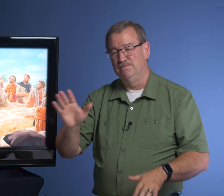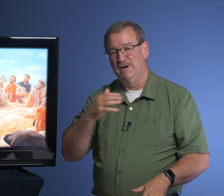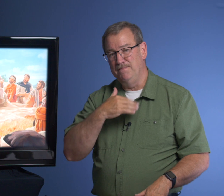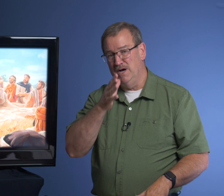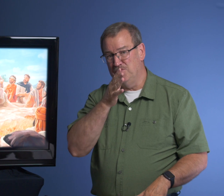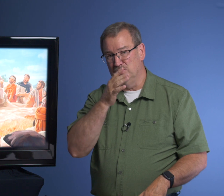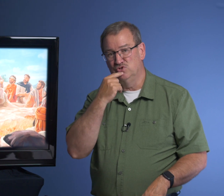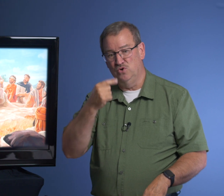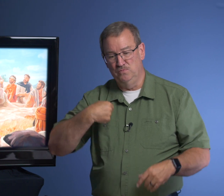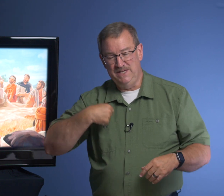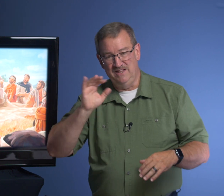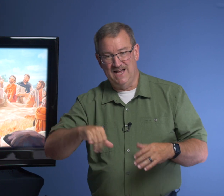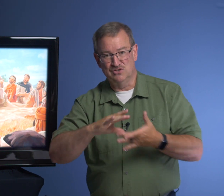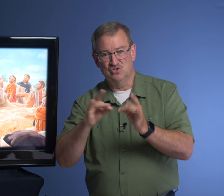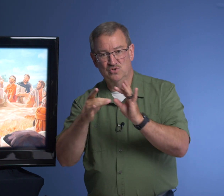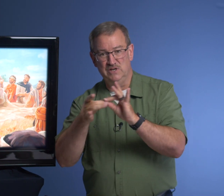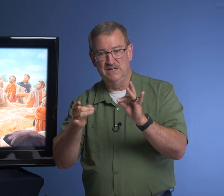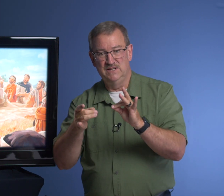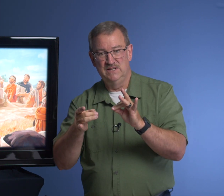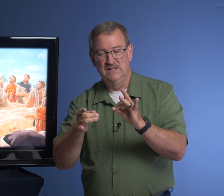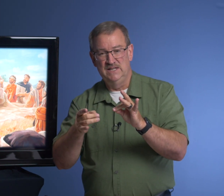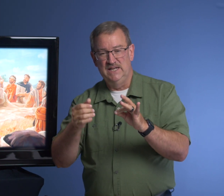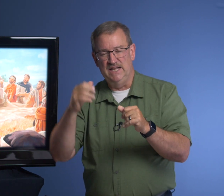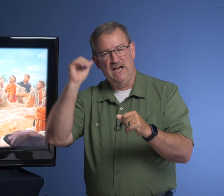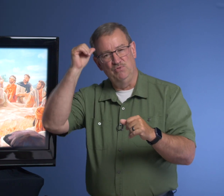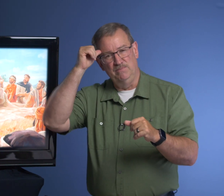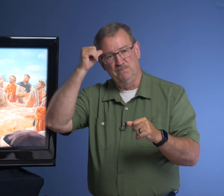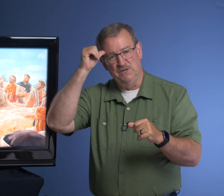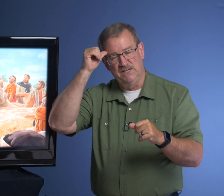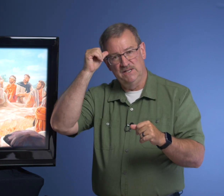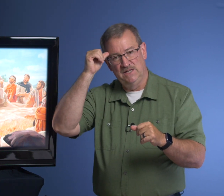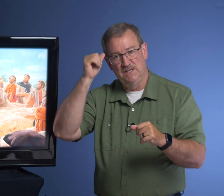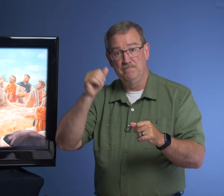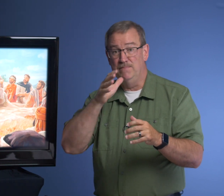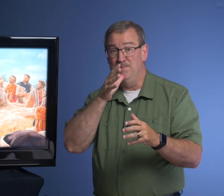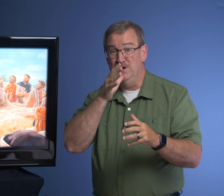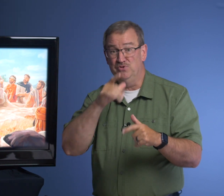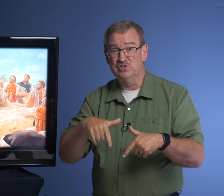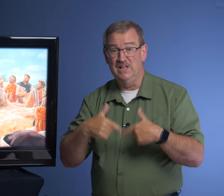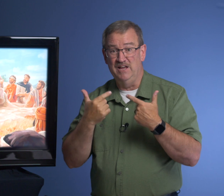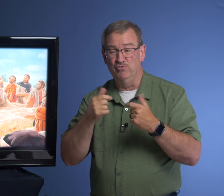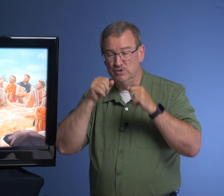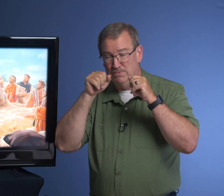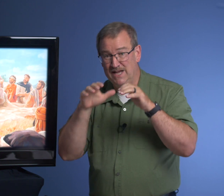My mother told me that story, and I remembered it. My mother's life was